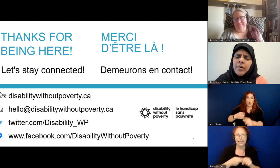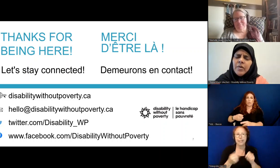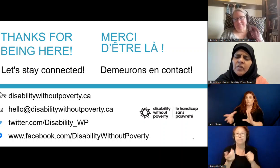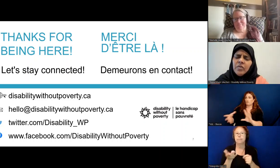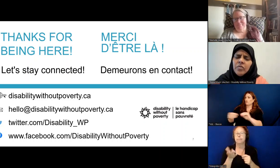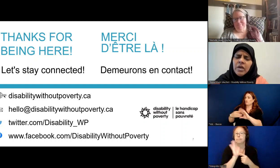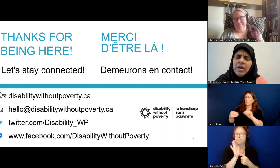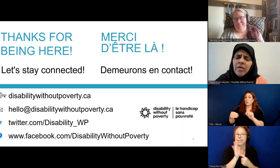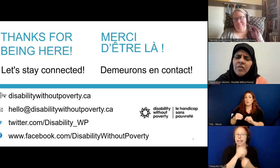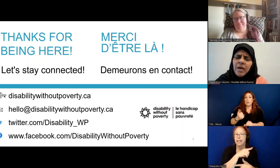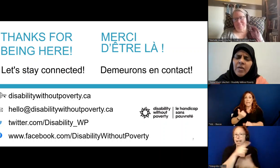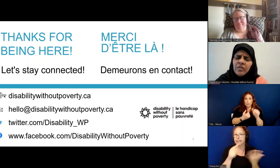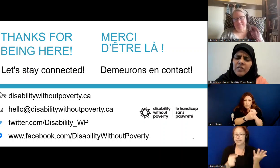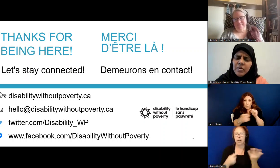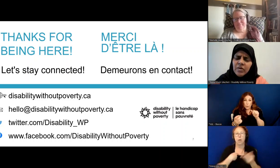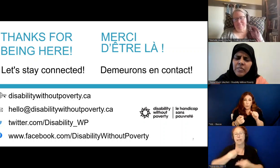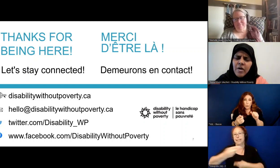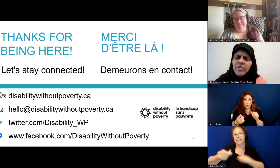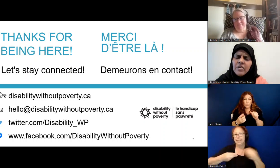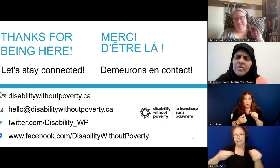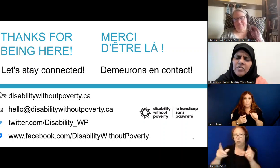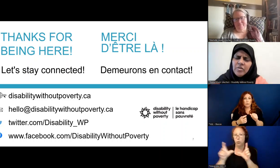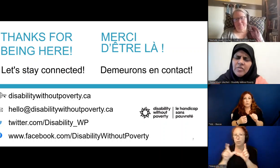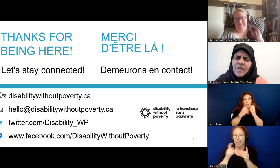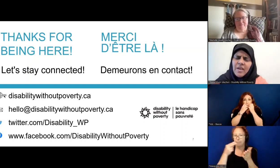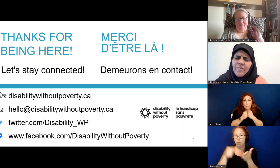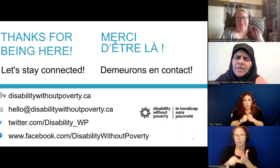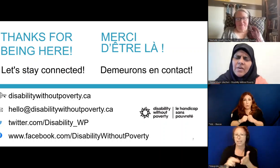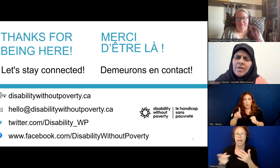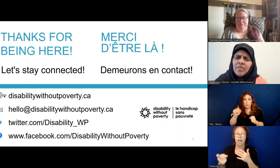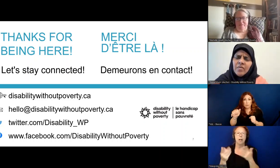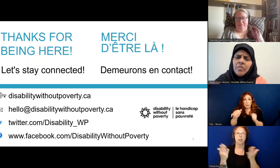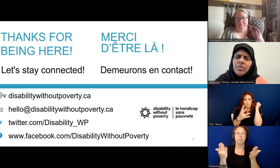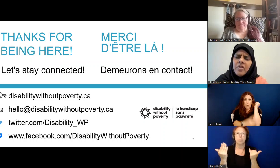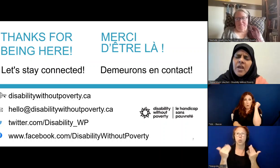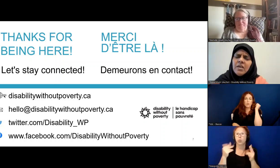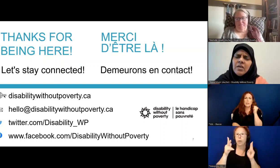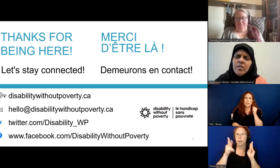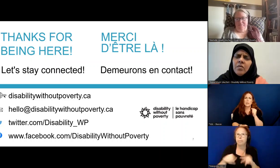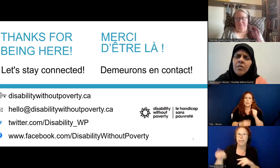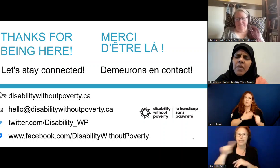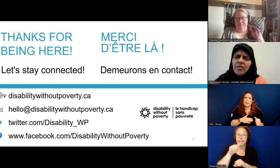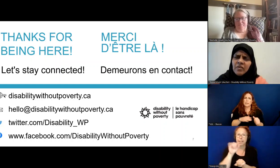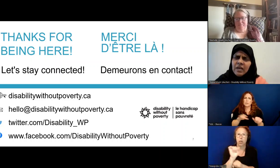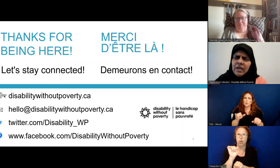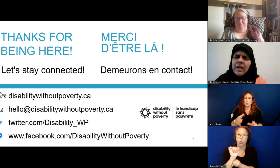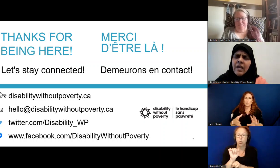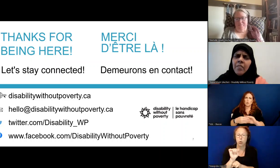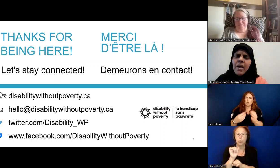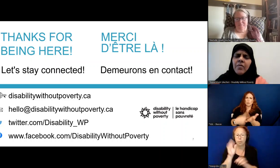every person who cares about disability poverty to do the same. So thank you,